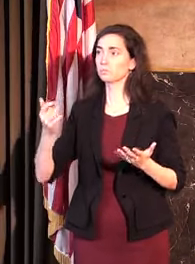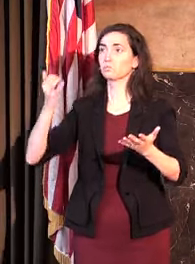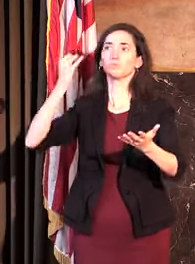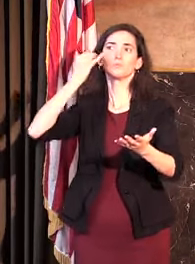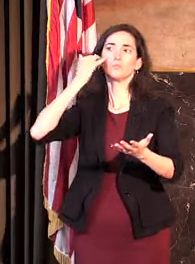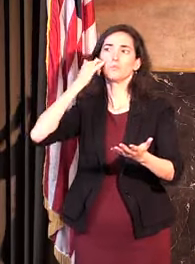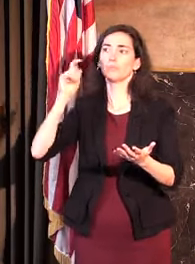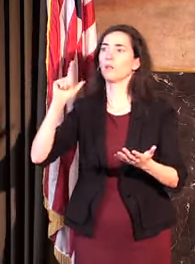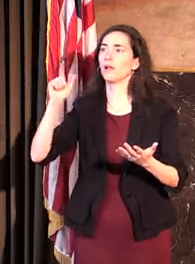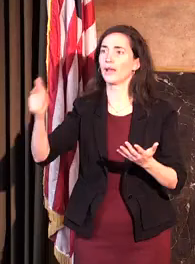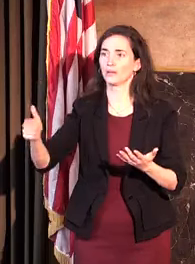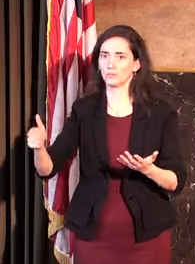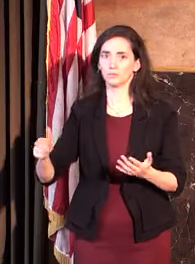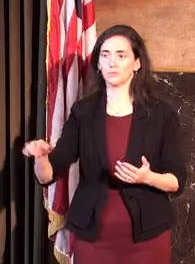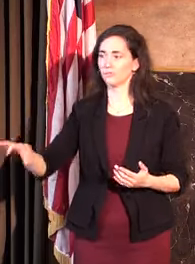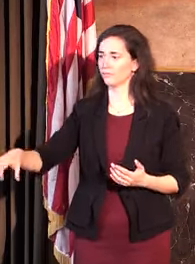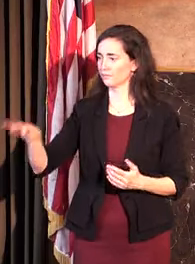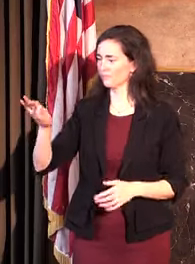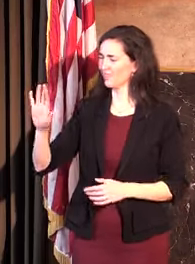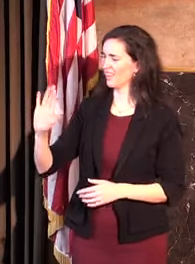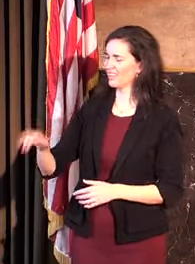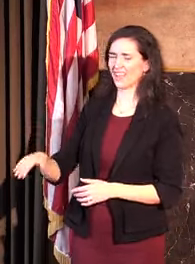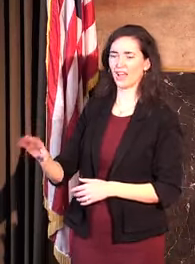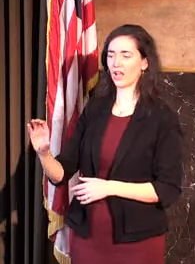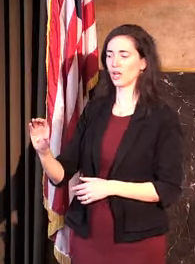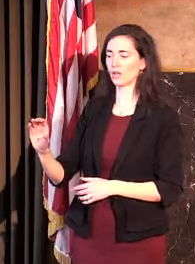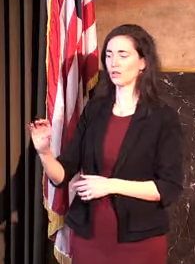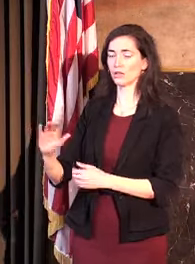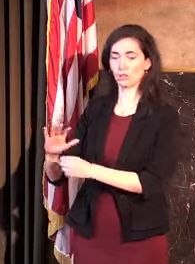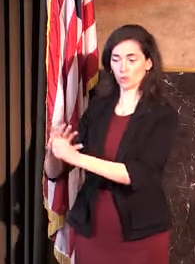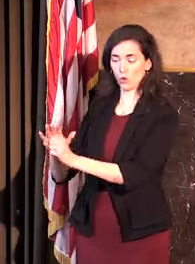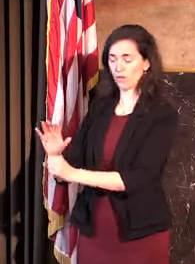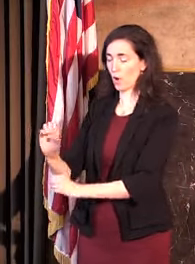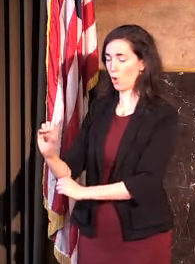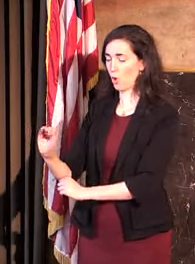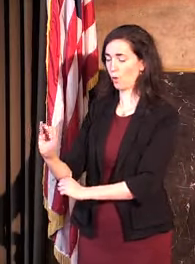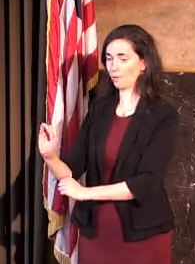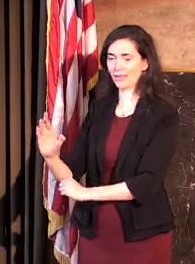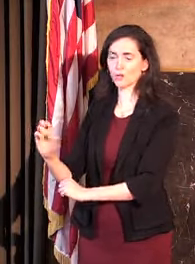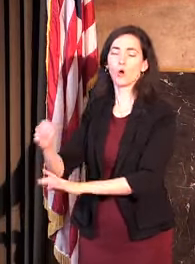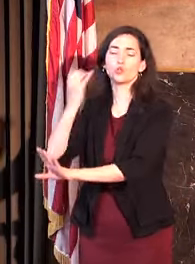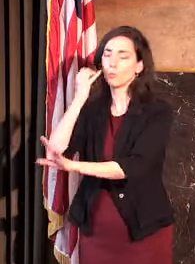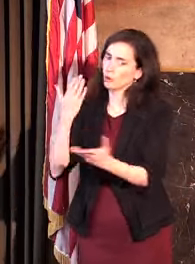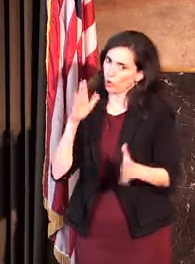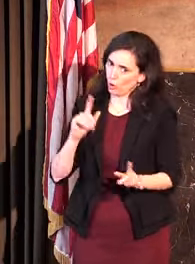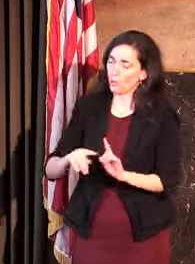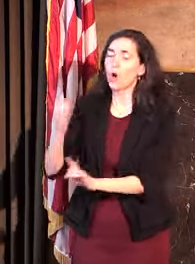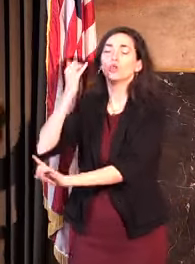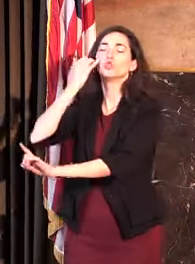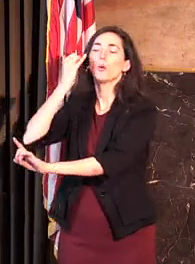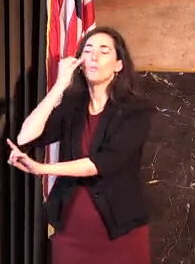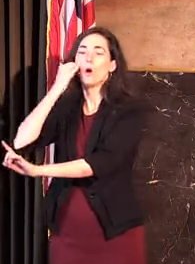perhaps, that this variant has some resistance to vaccines, and I'm saying this hypothetically now, it is far,